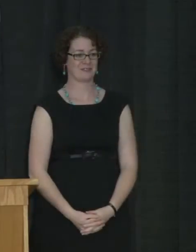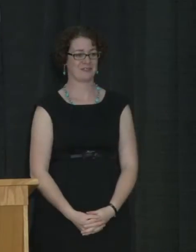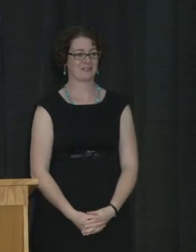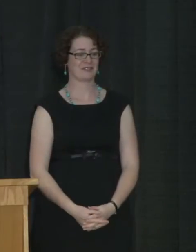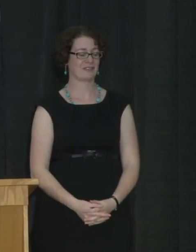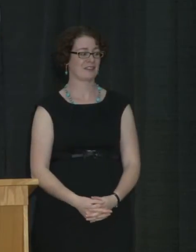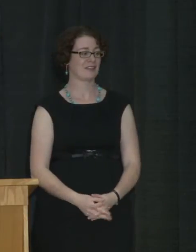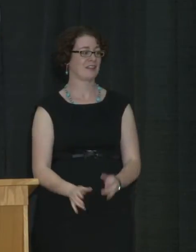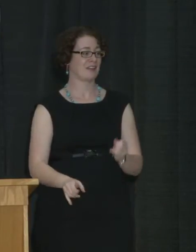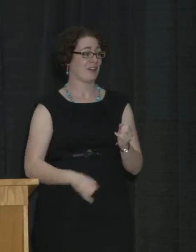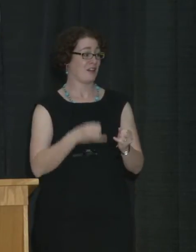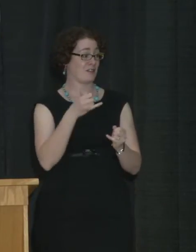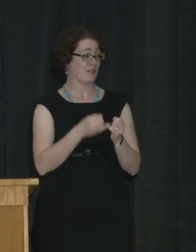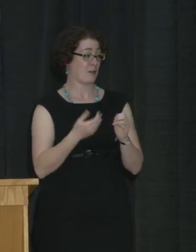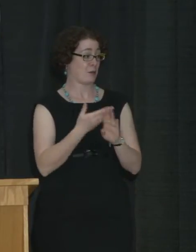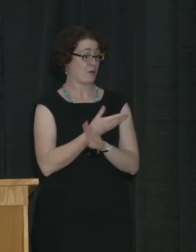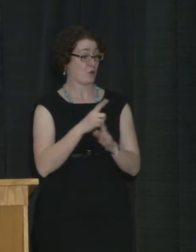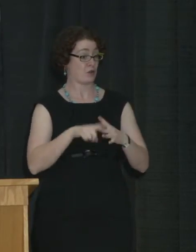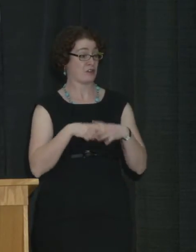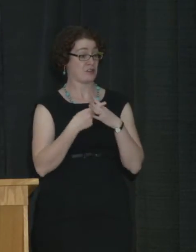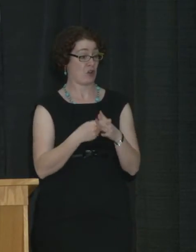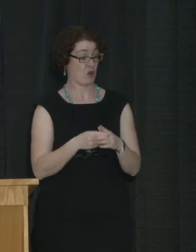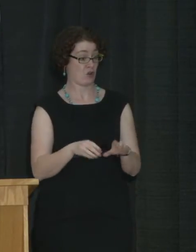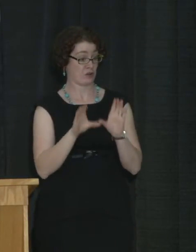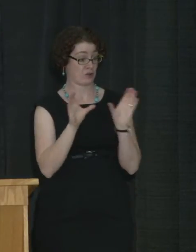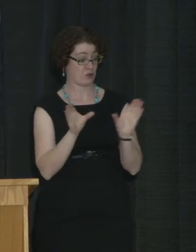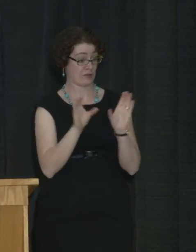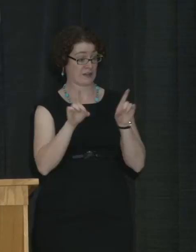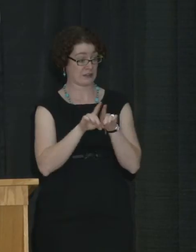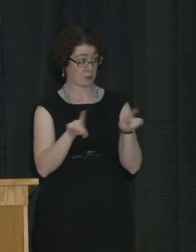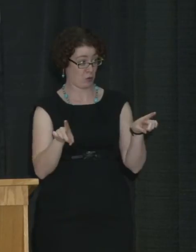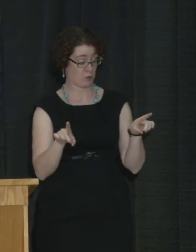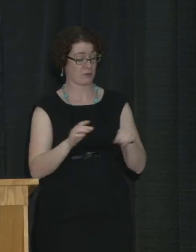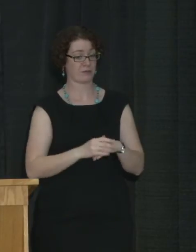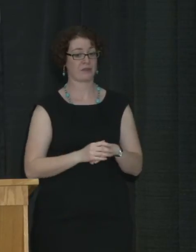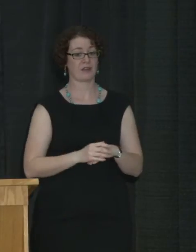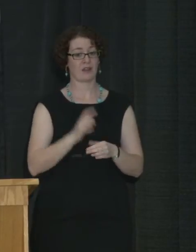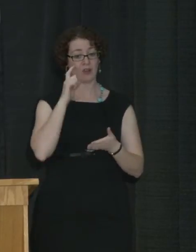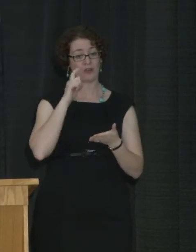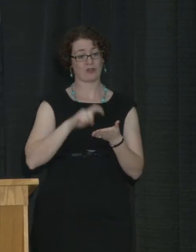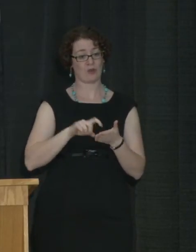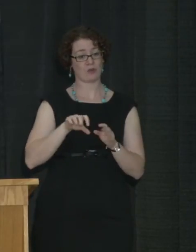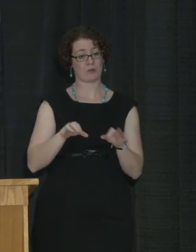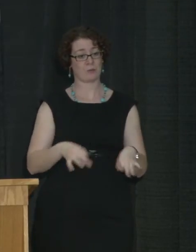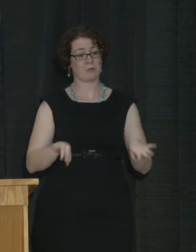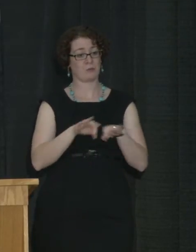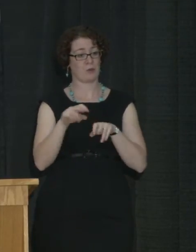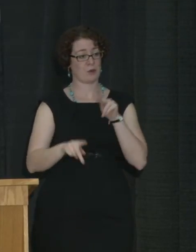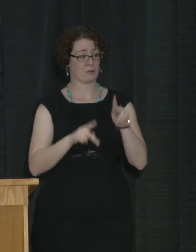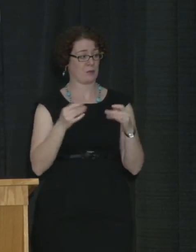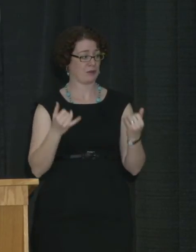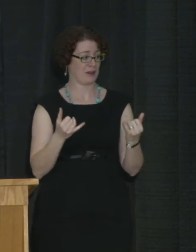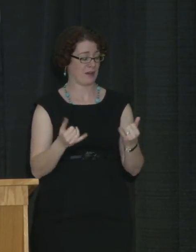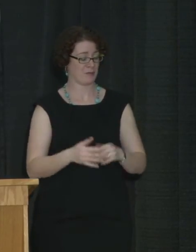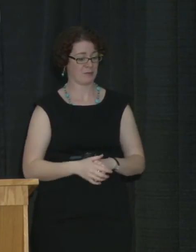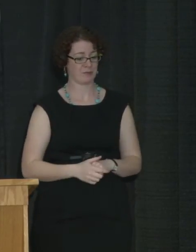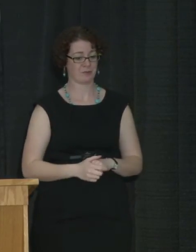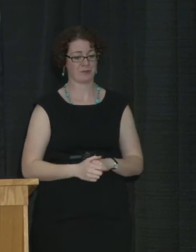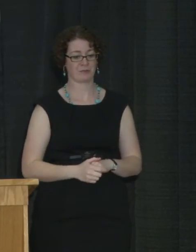And finally, just before we begin presenting your hard-earned credentials, I want to acknowledge another important group of individuals joining us today.